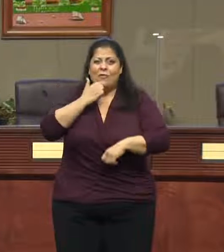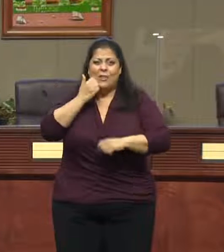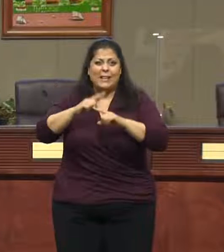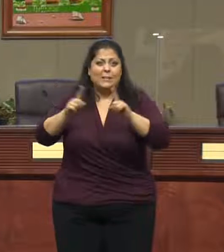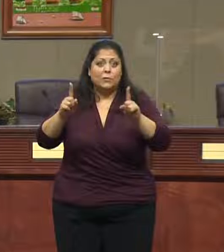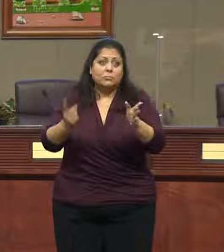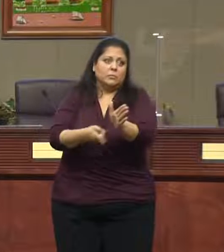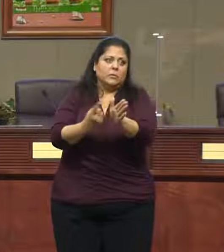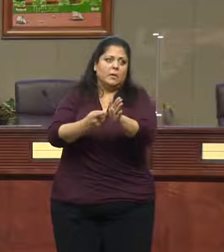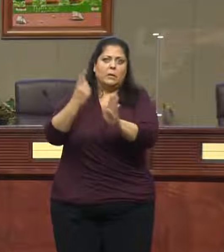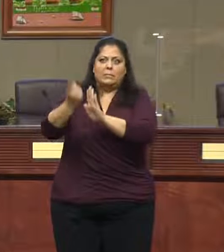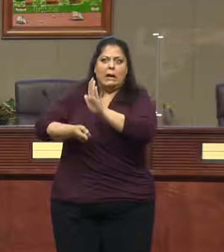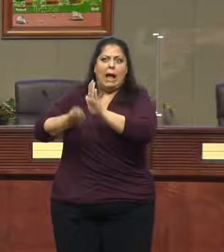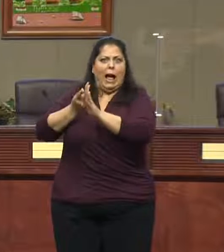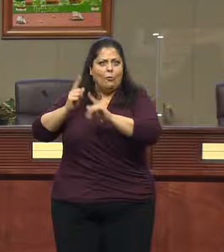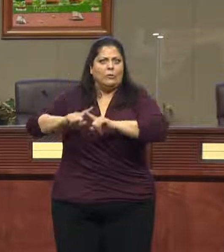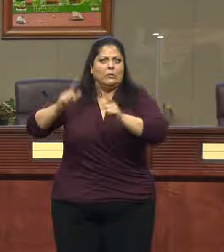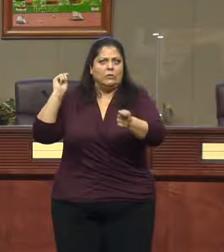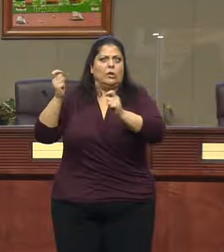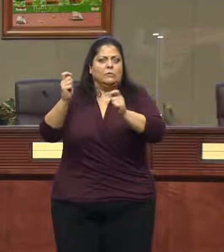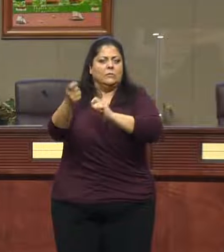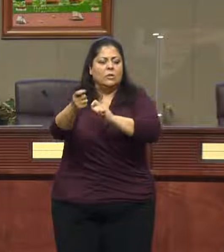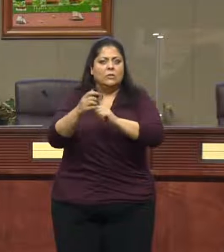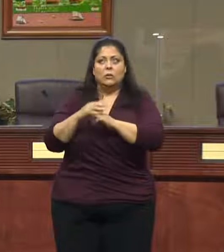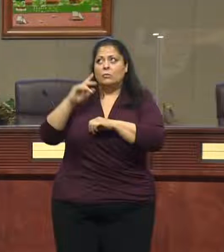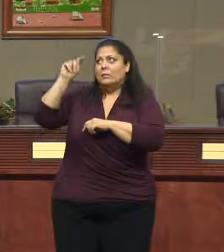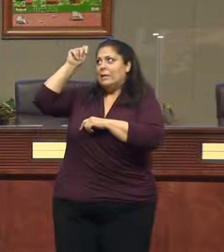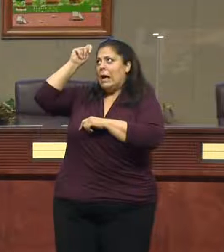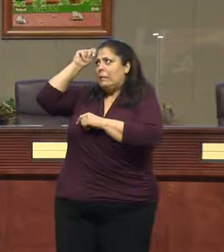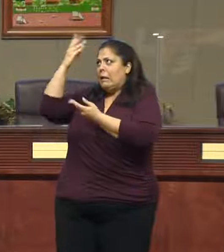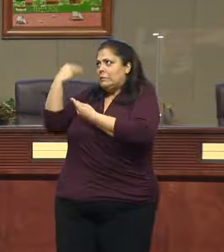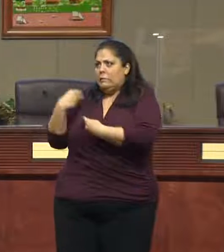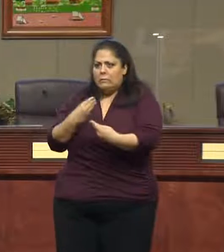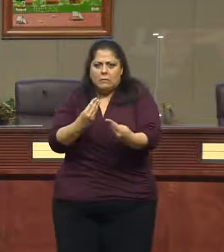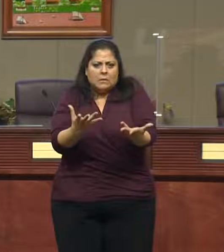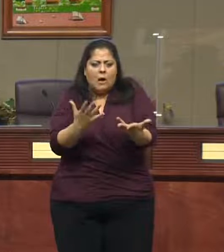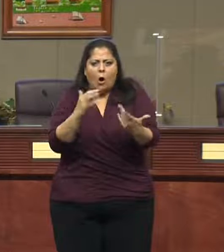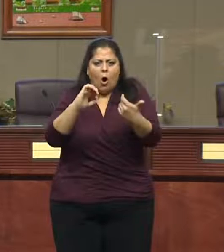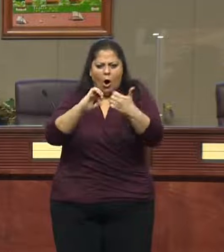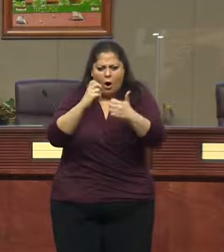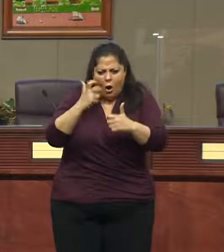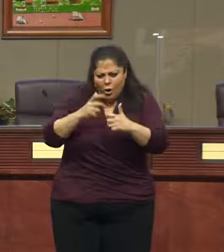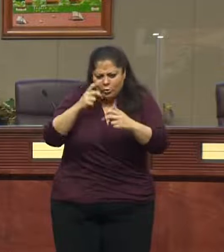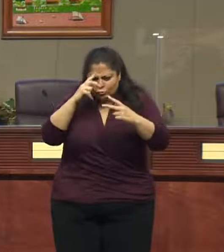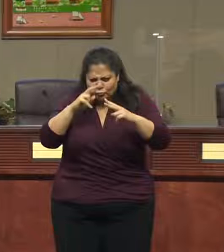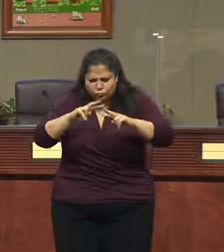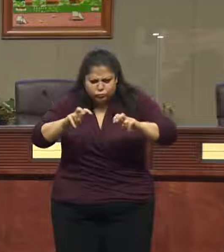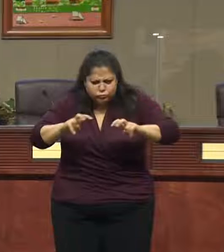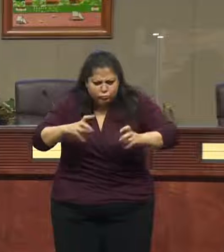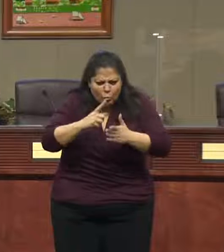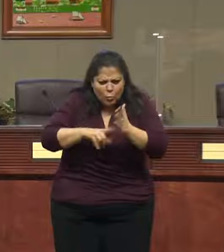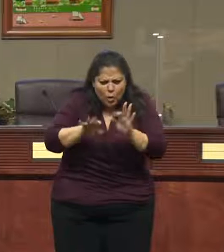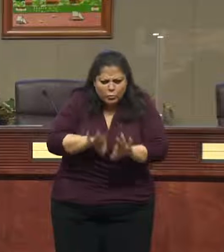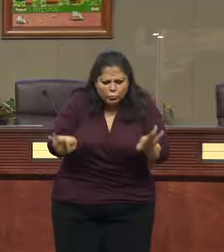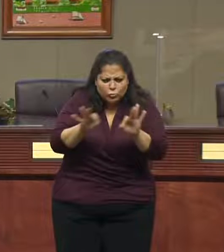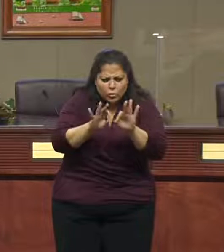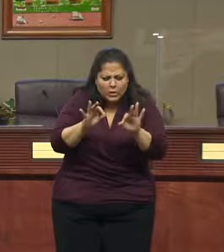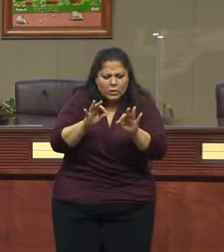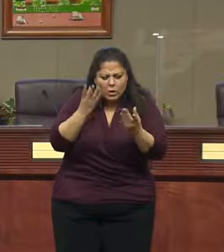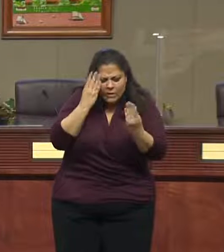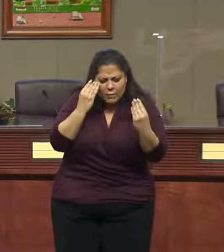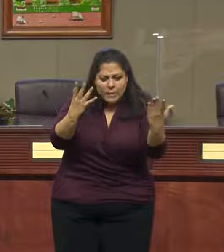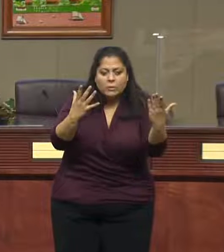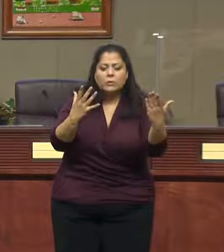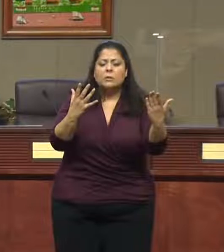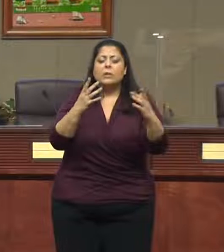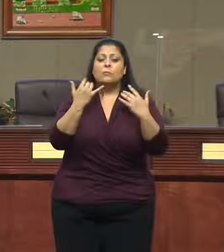discern exactly what the message is coming from Tallahassee. And there's critical news that needs to get out every single day to keep our